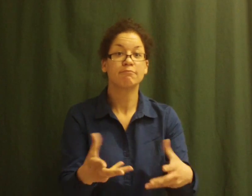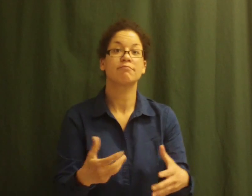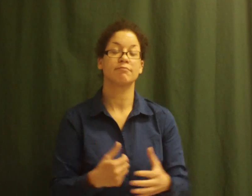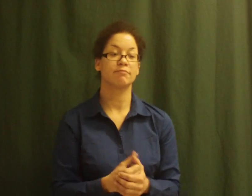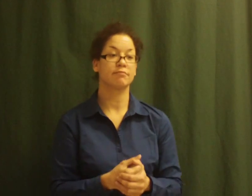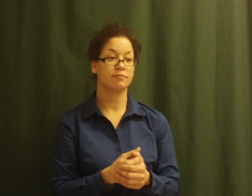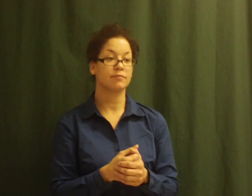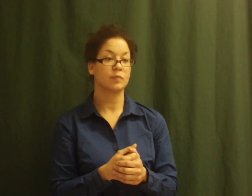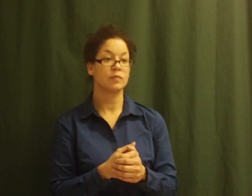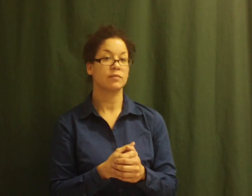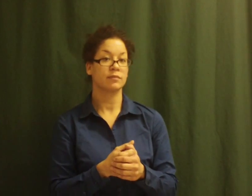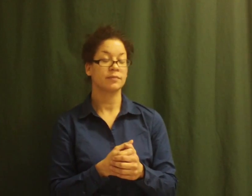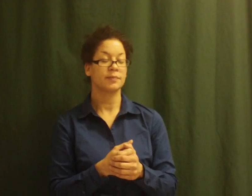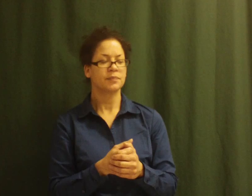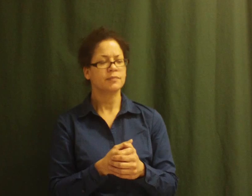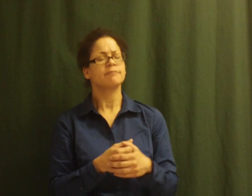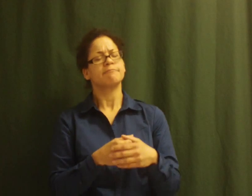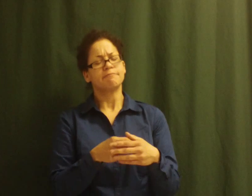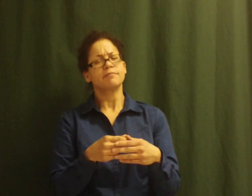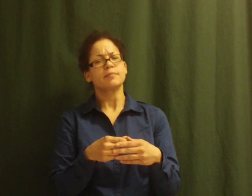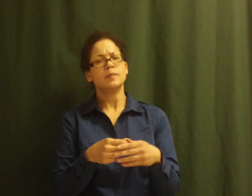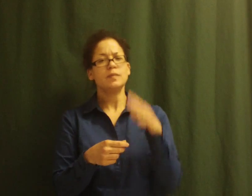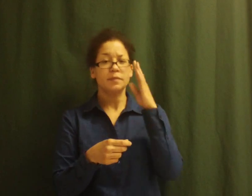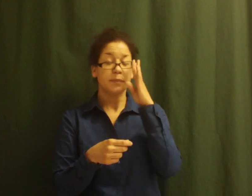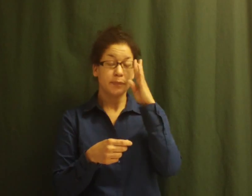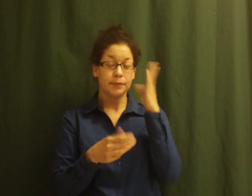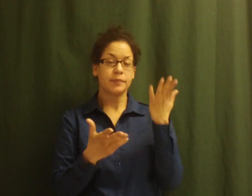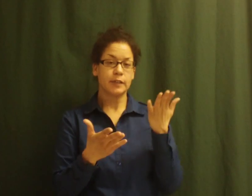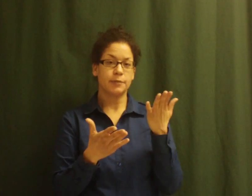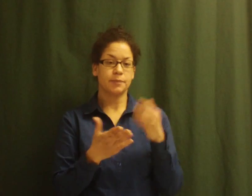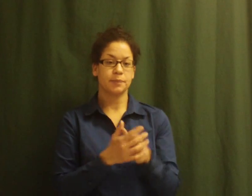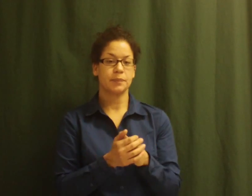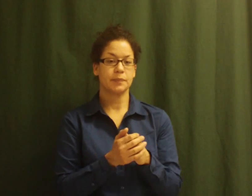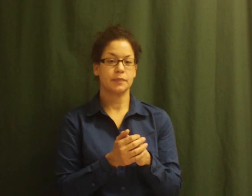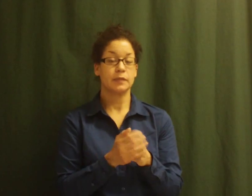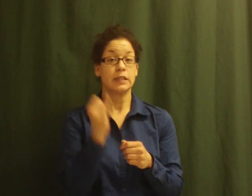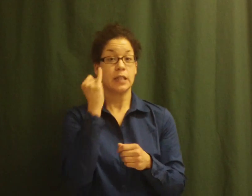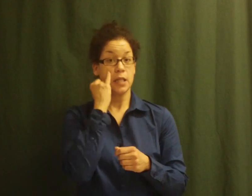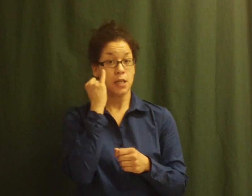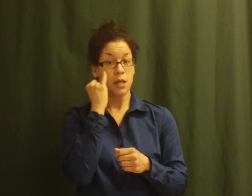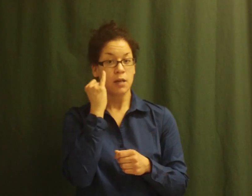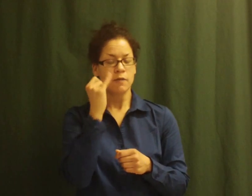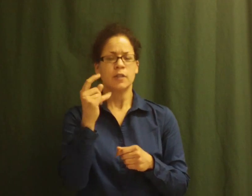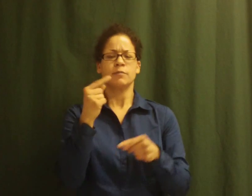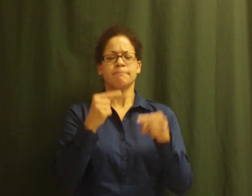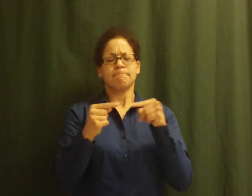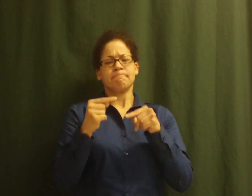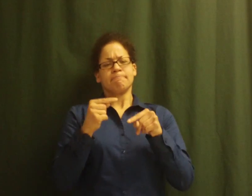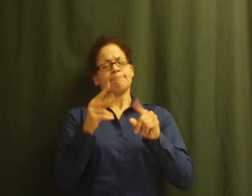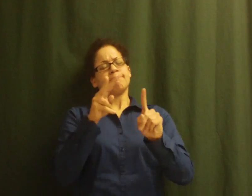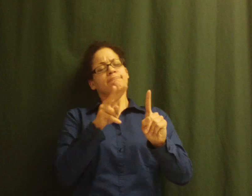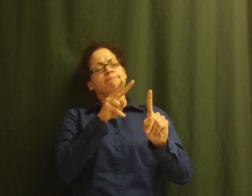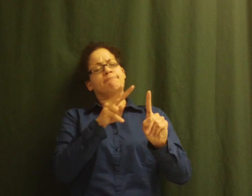Looking at the situation from the perspective of justice yields the same